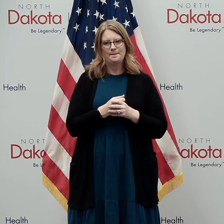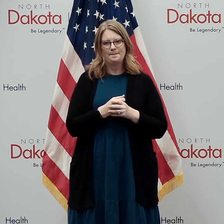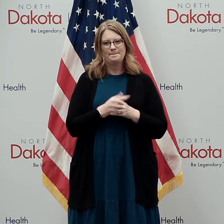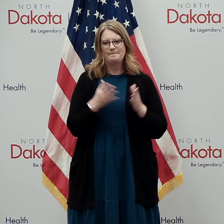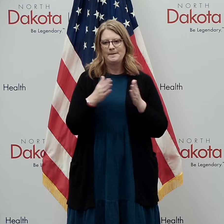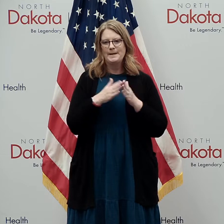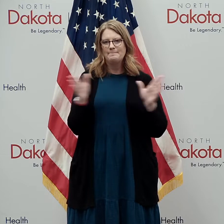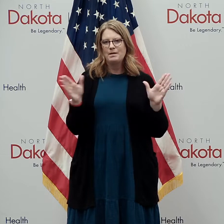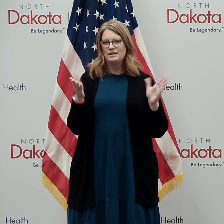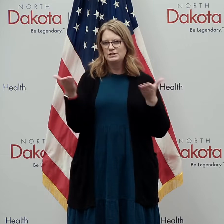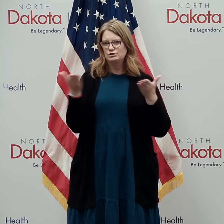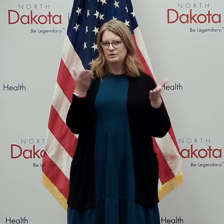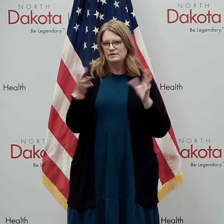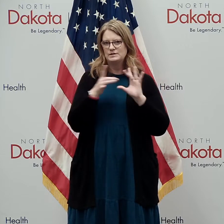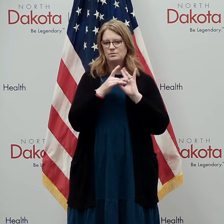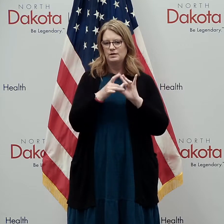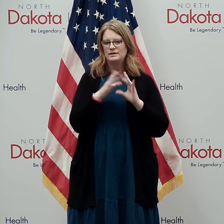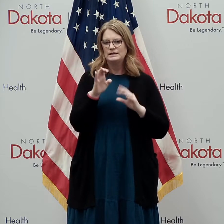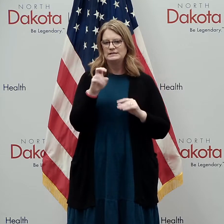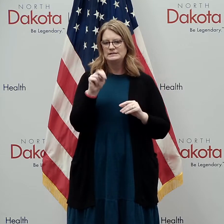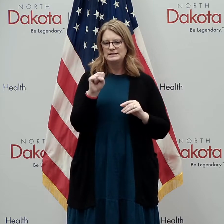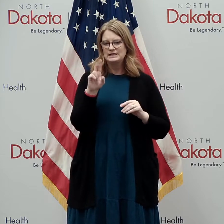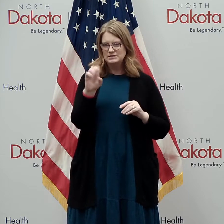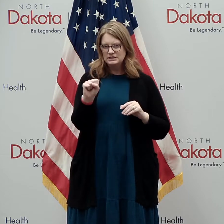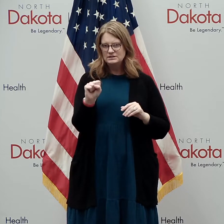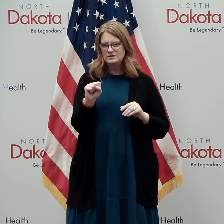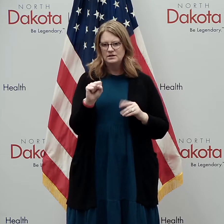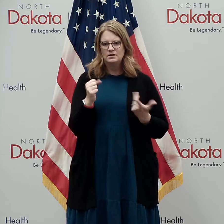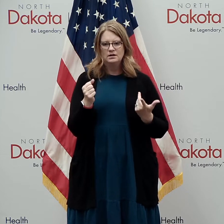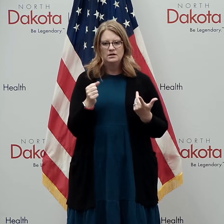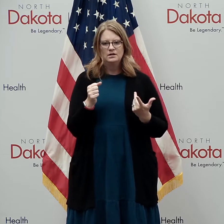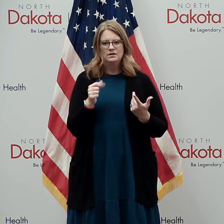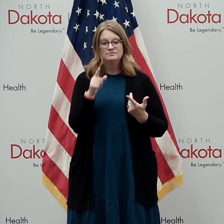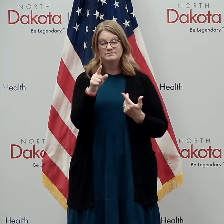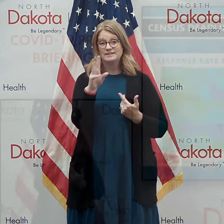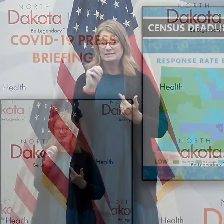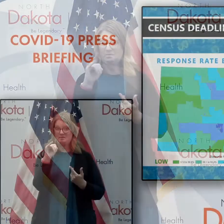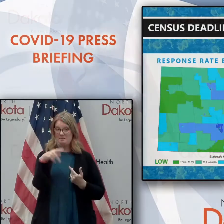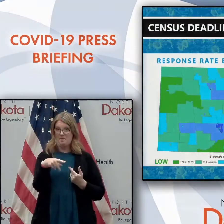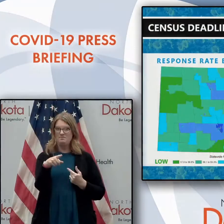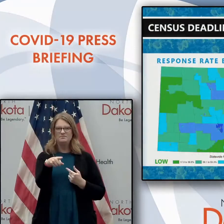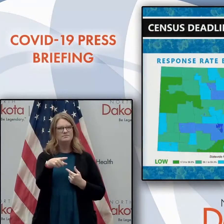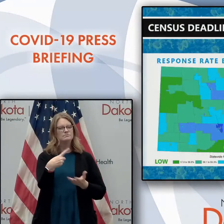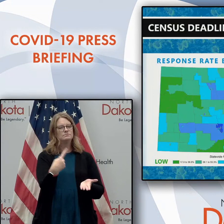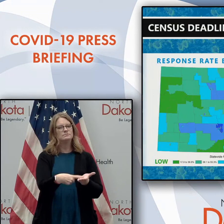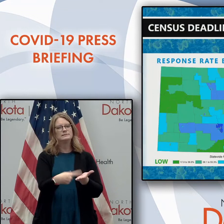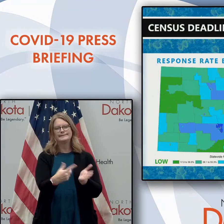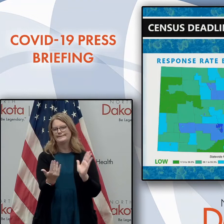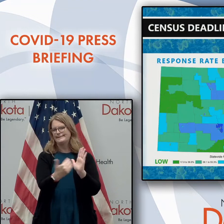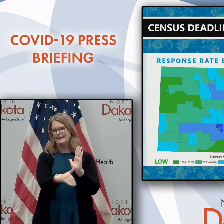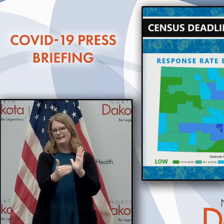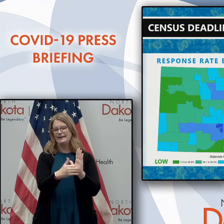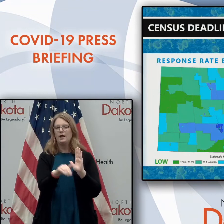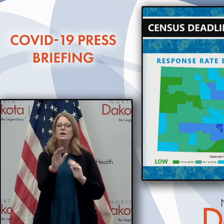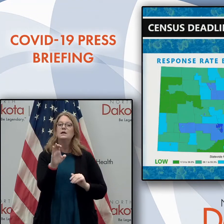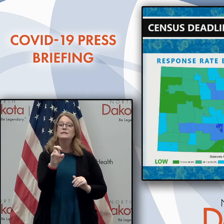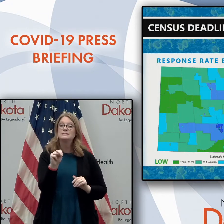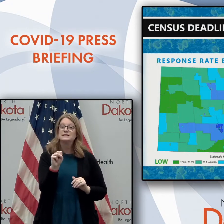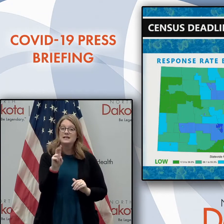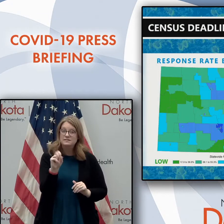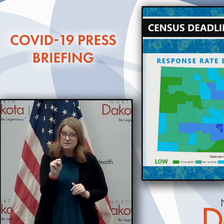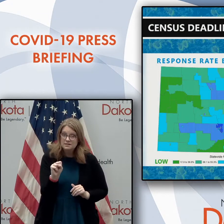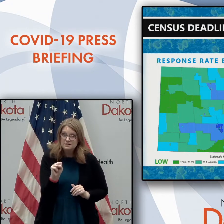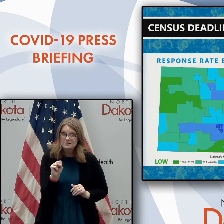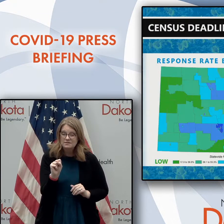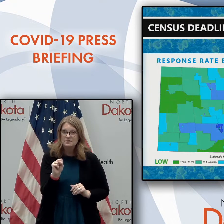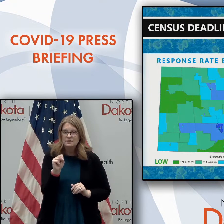public service announcement about the census. Again, we're going to throw a map up here. We've talked about this all along. The census also